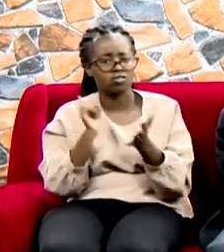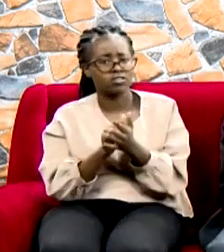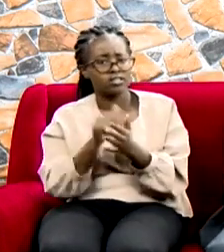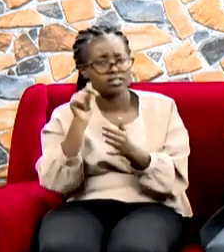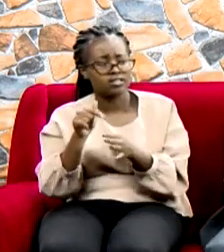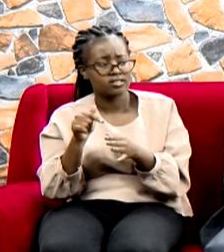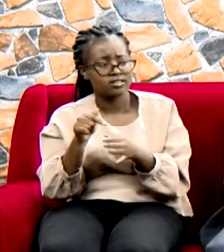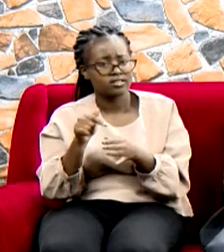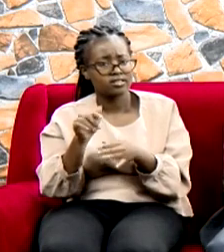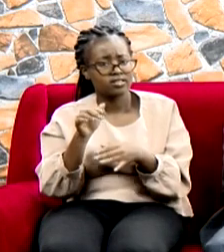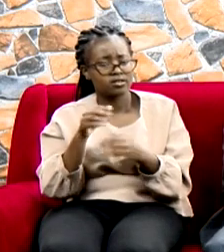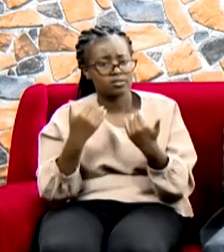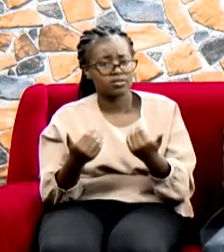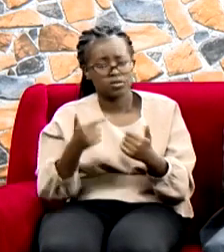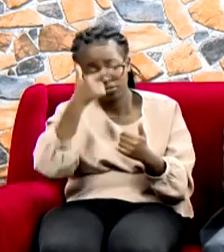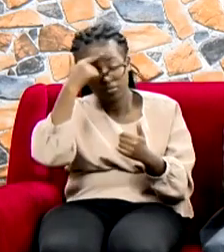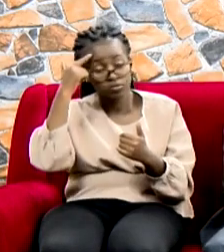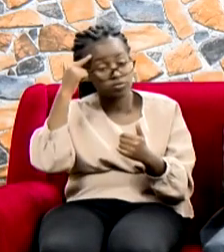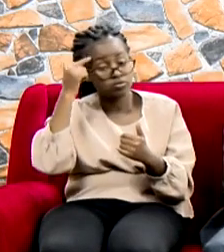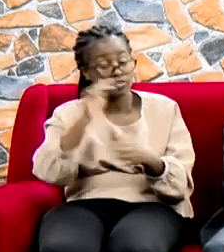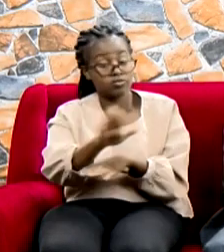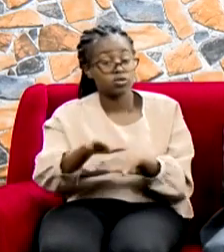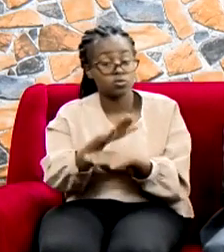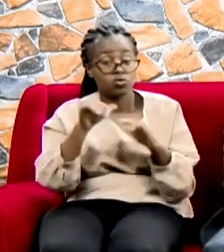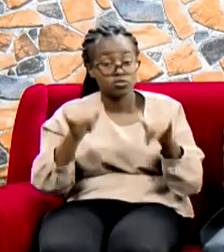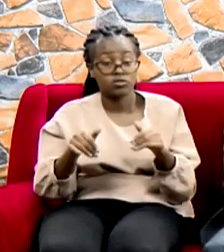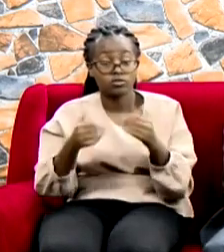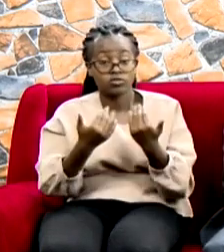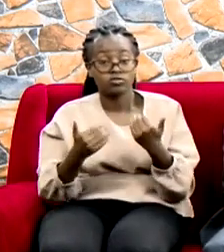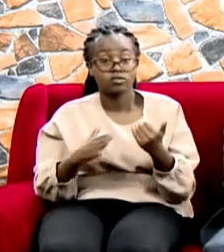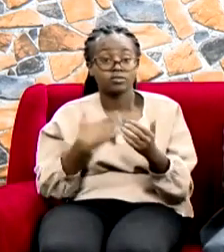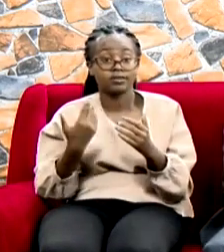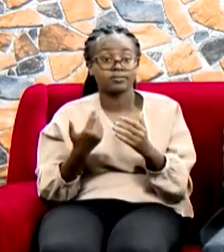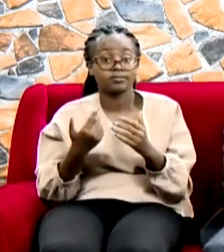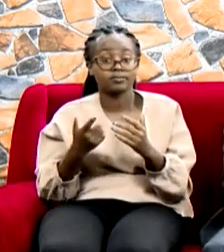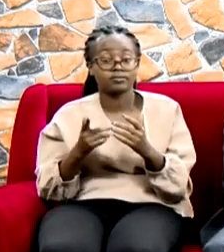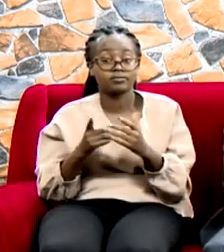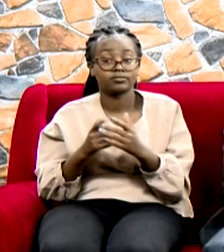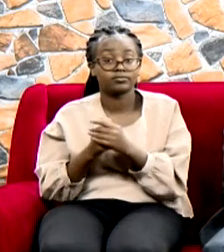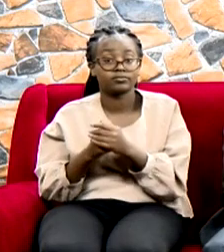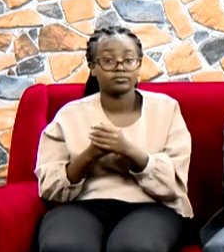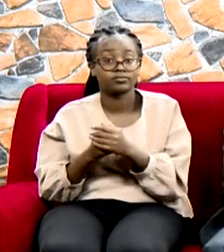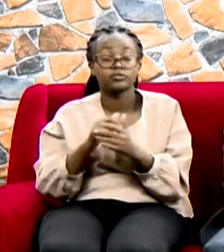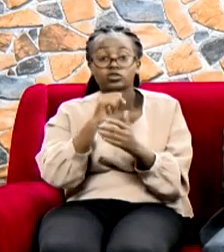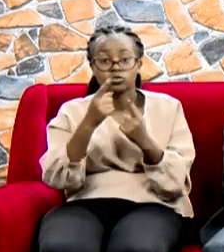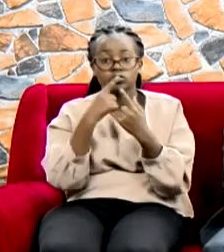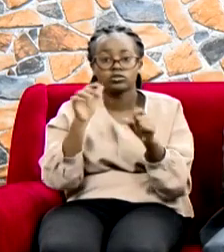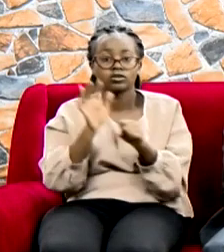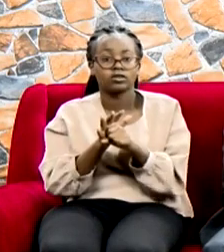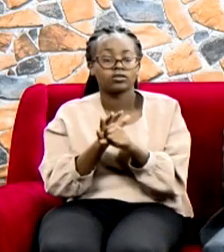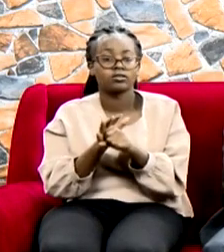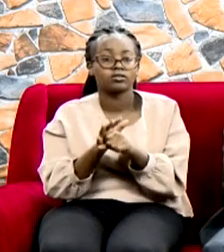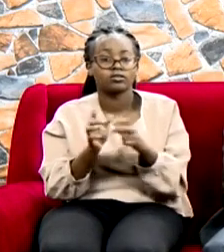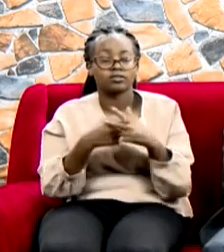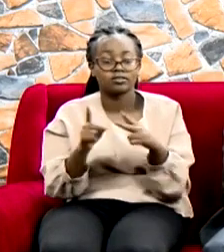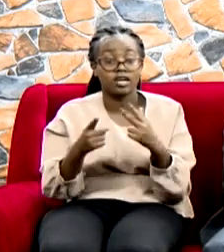this tiny person, because of that environment of staying with my children and because they don't talk much, because they've